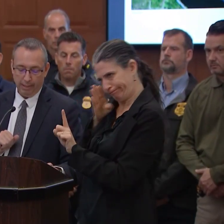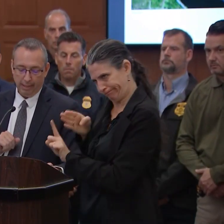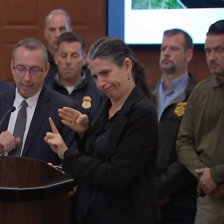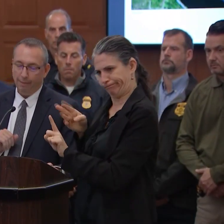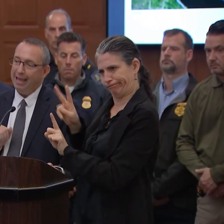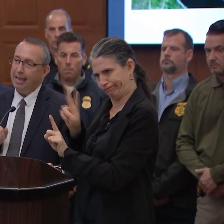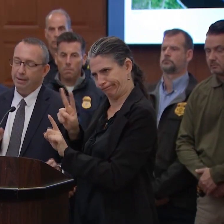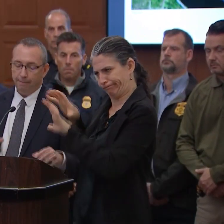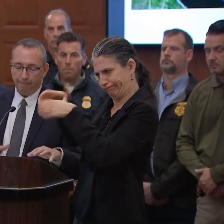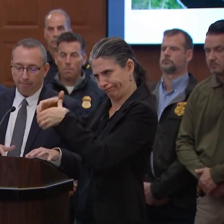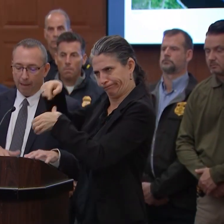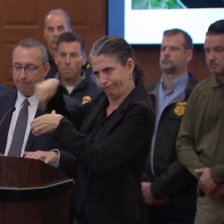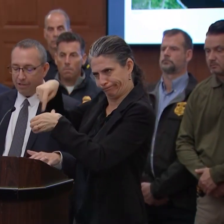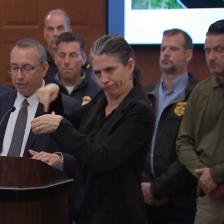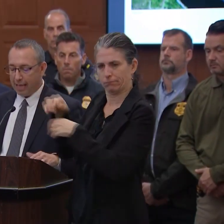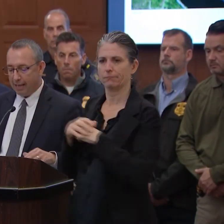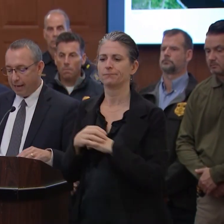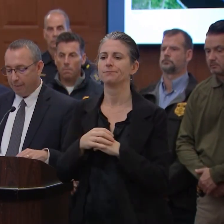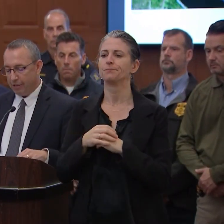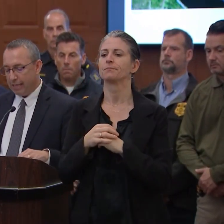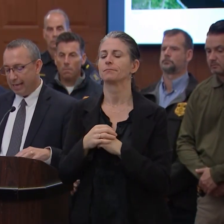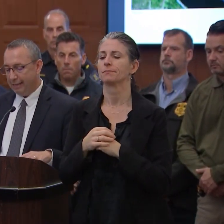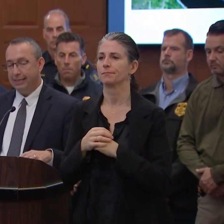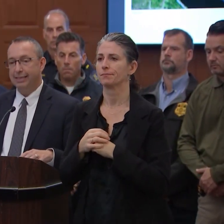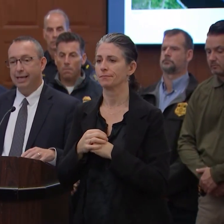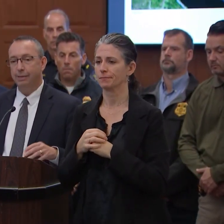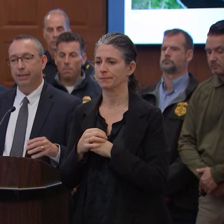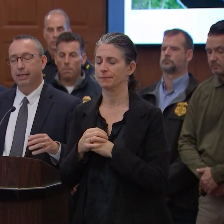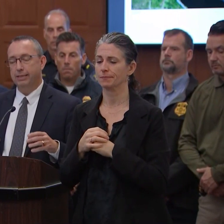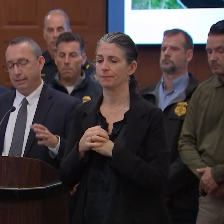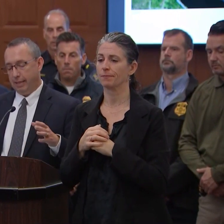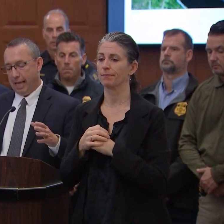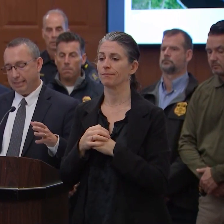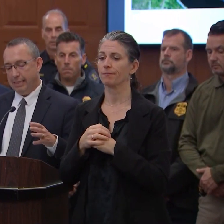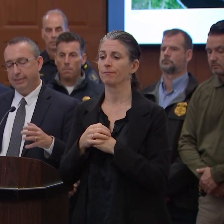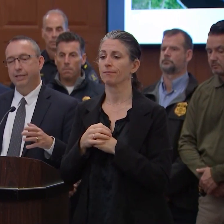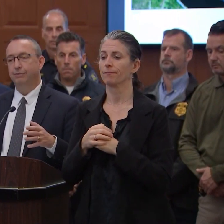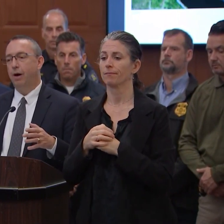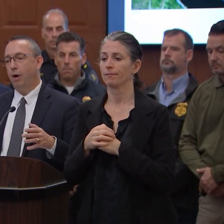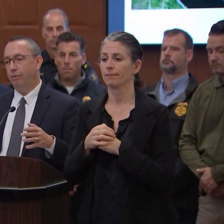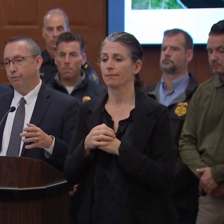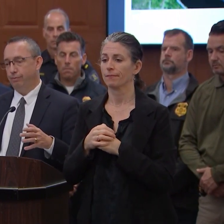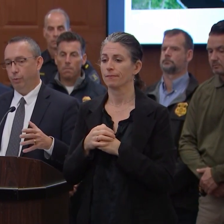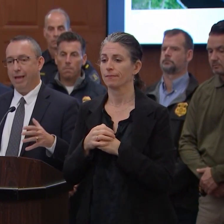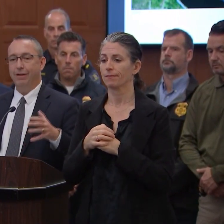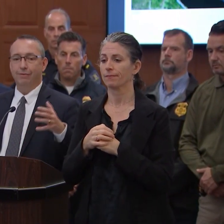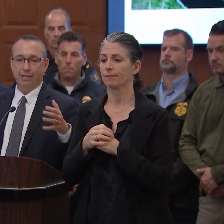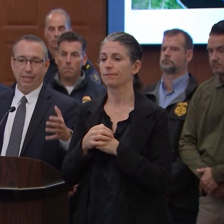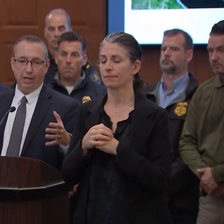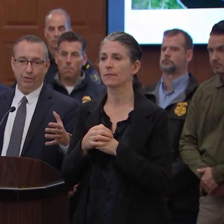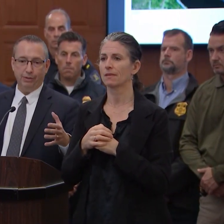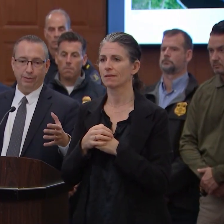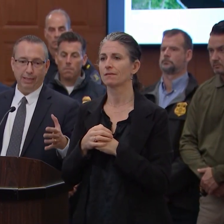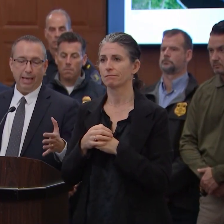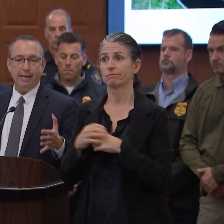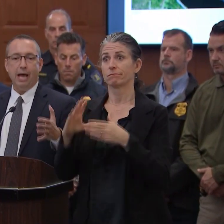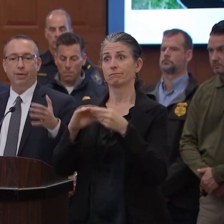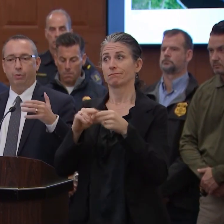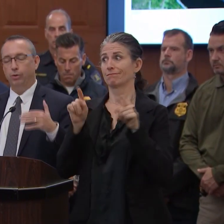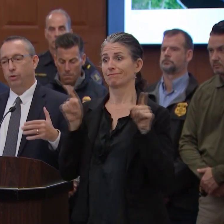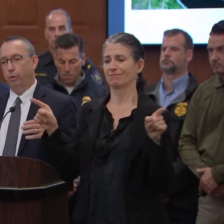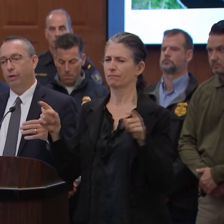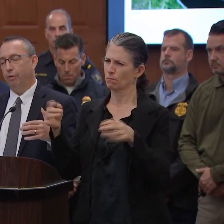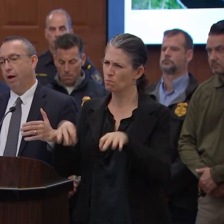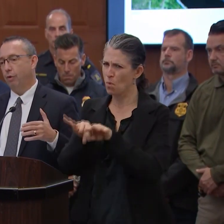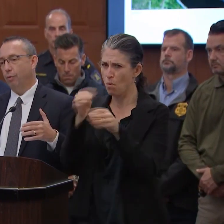occurred. And I mention that, and I mention that in this setting because as these things evolve, we have an investigation, and now